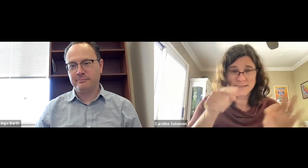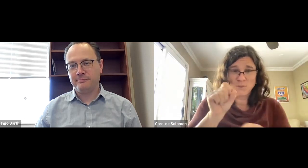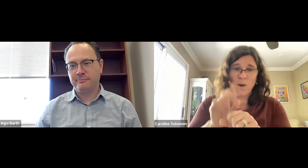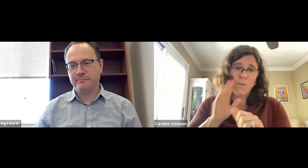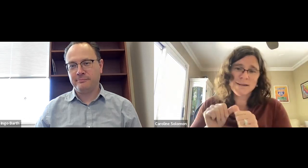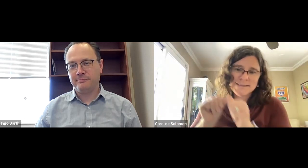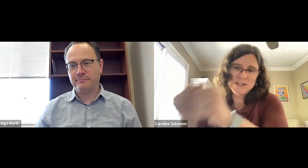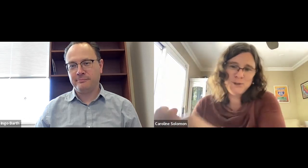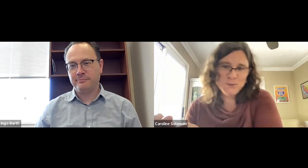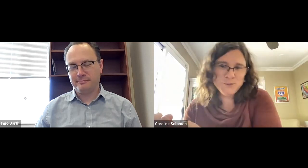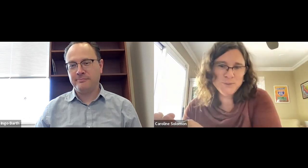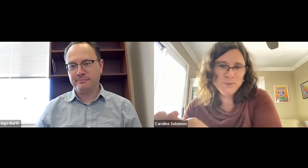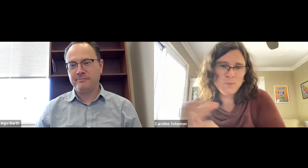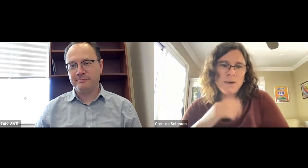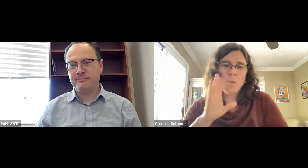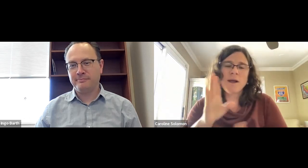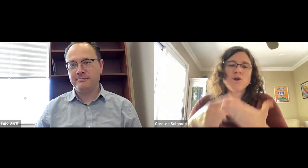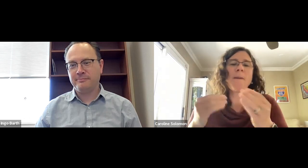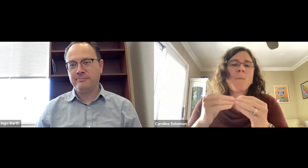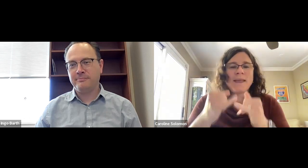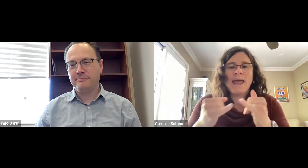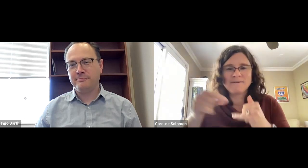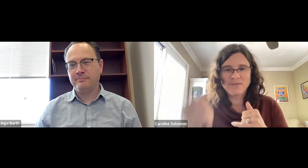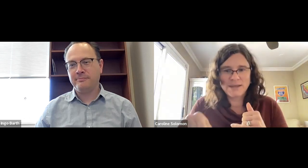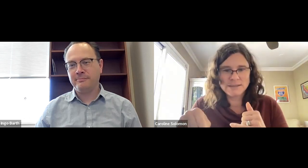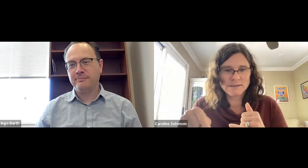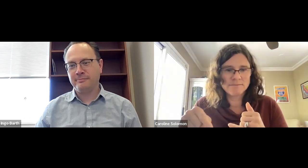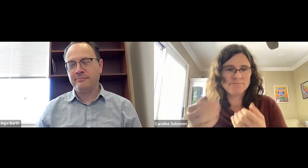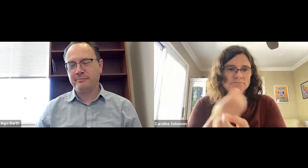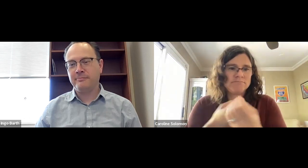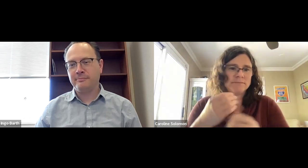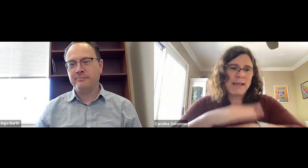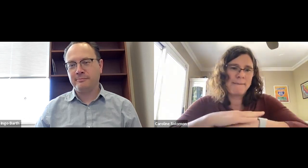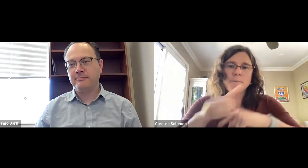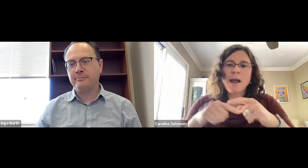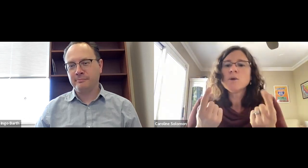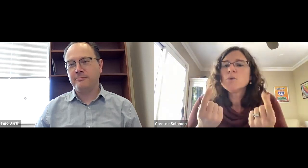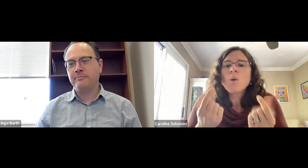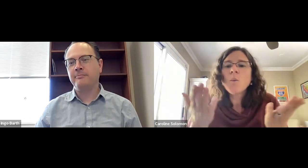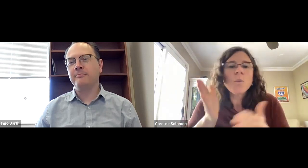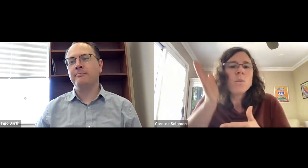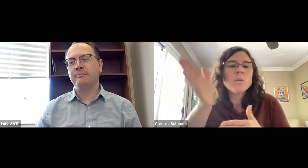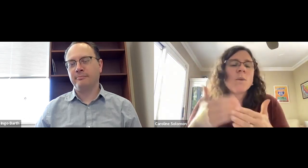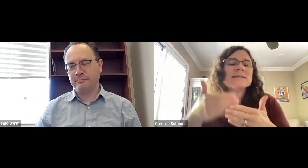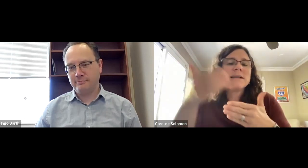isn't the right word. We will continue this work, but it is more so the end of this roundtable